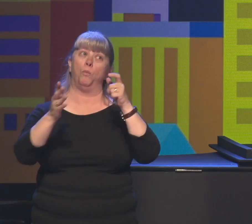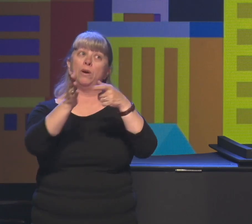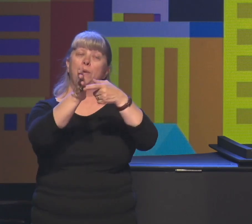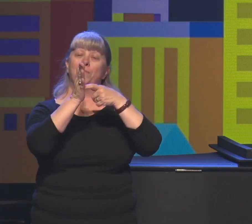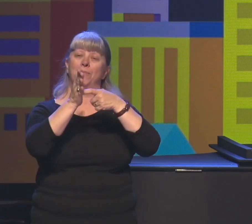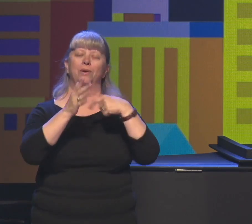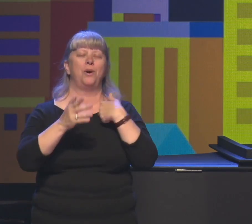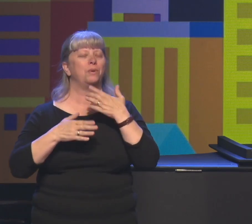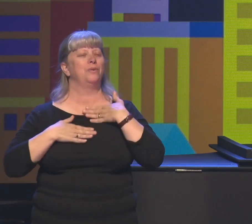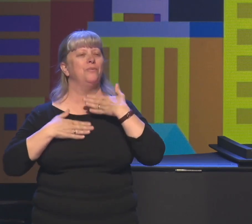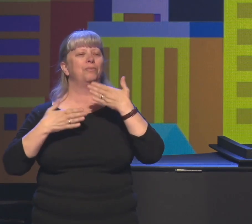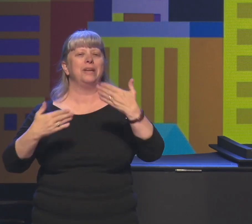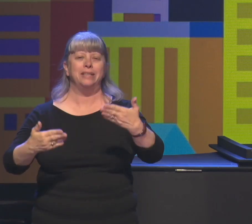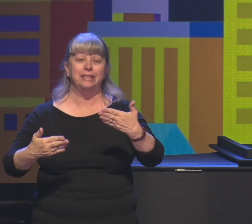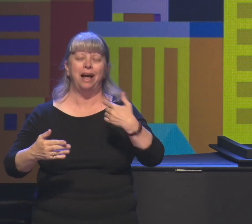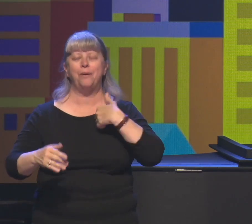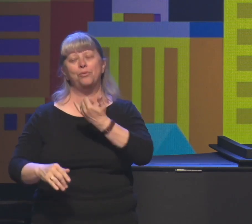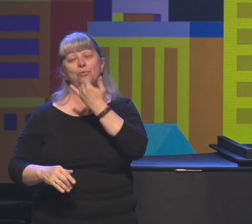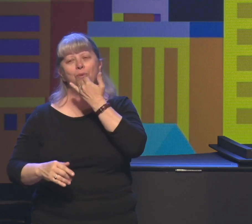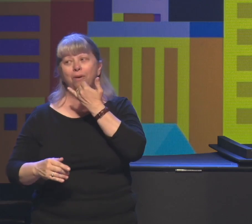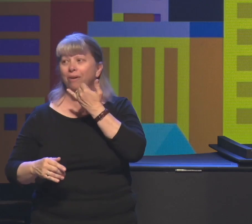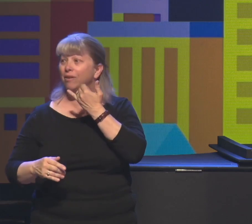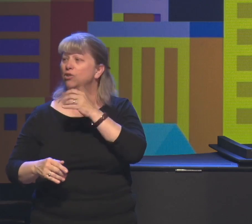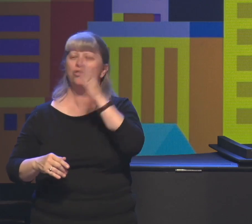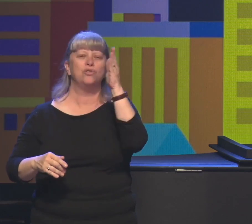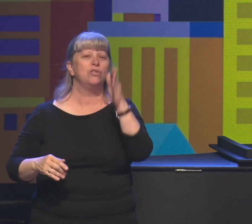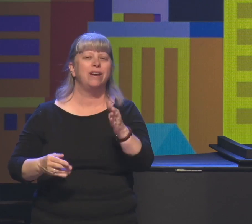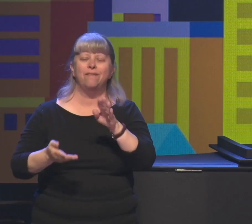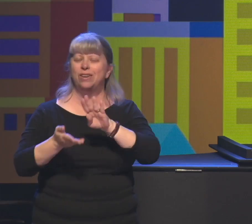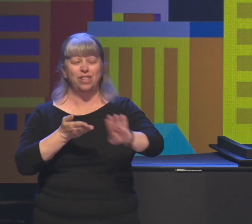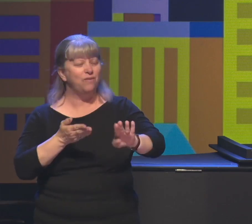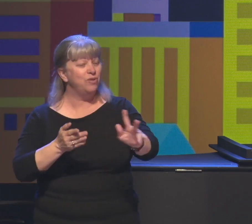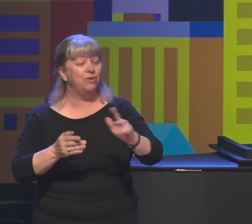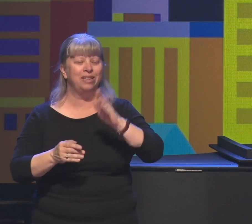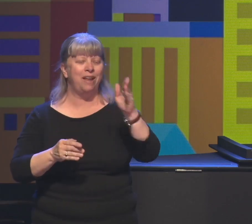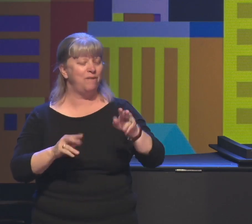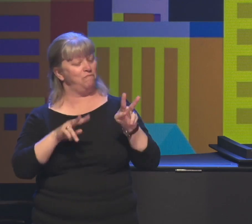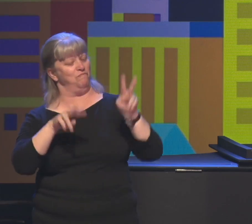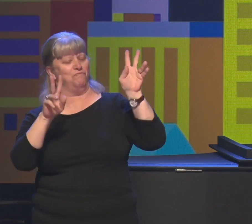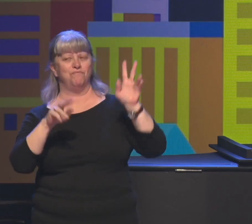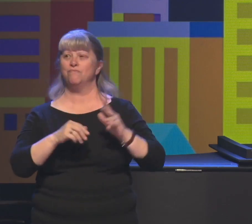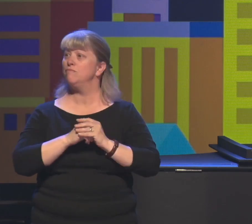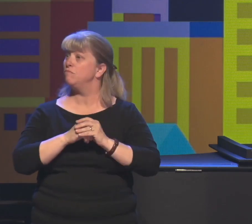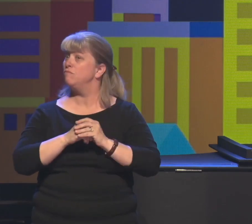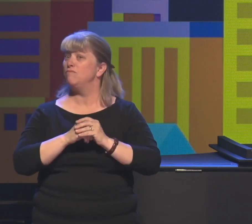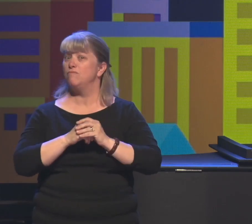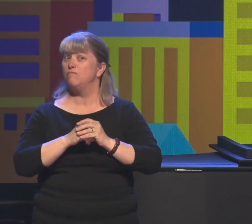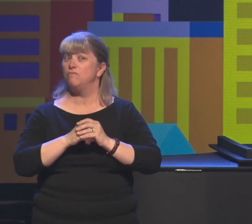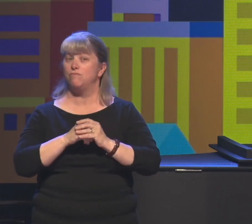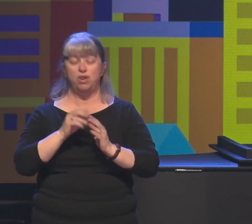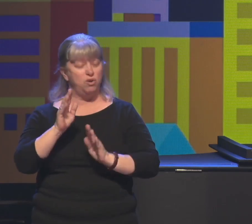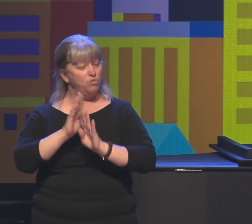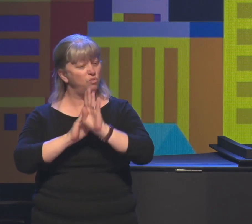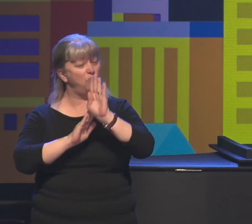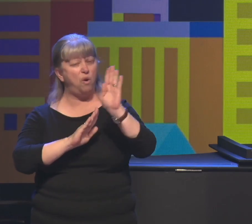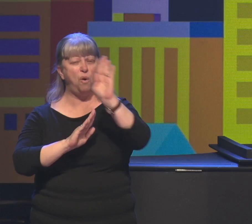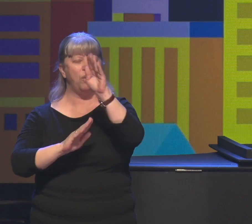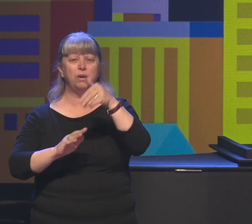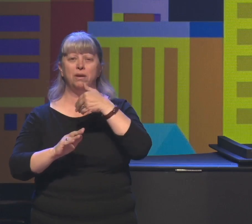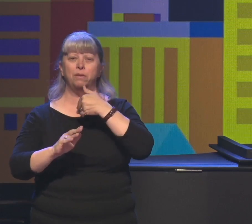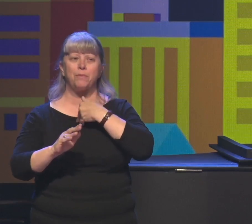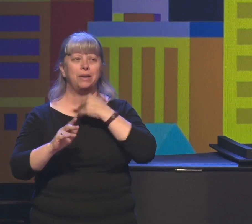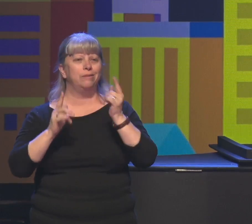always willing to say, I was wrong. I should have never excluded you. I should have never judged you. I should have never. And then we just grow spiritually, and we rub shoulders